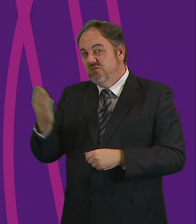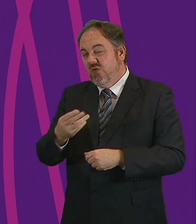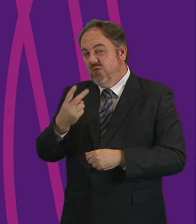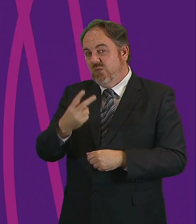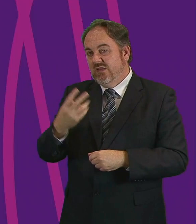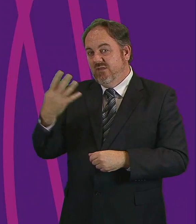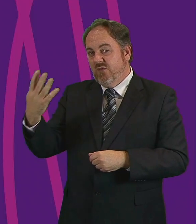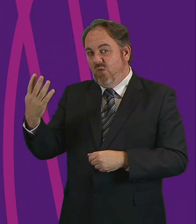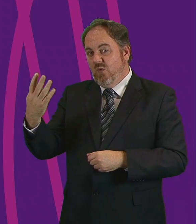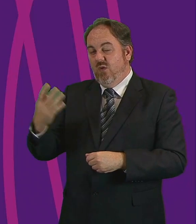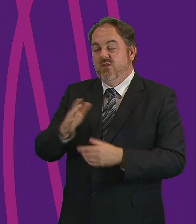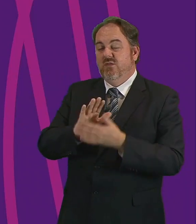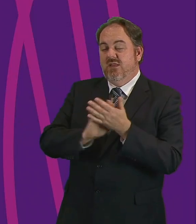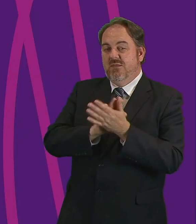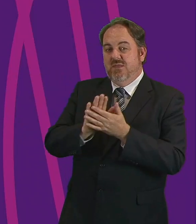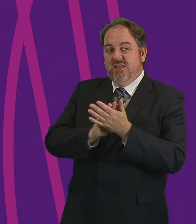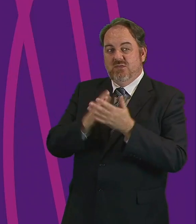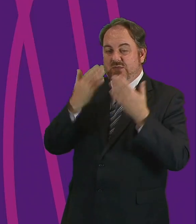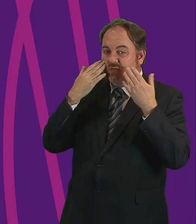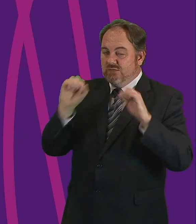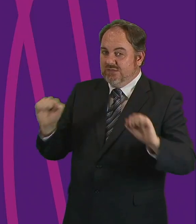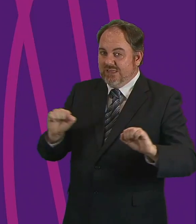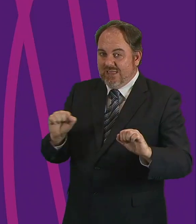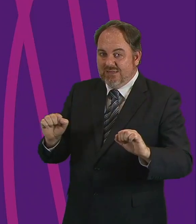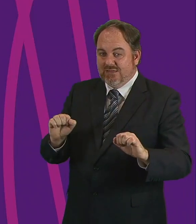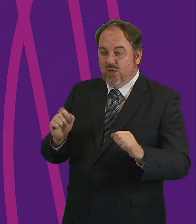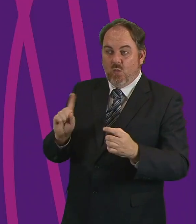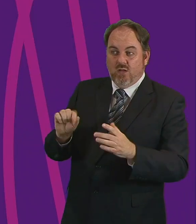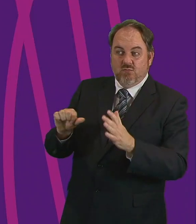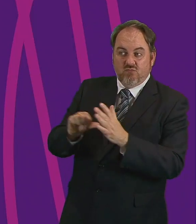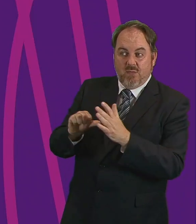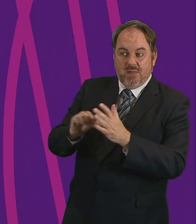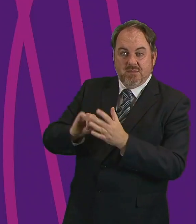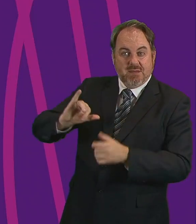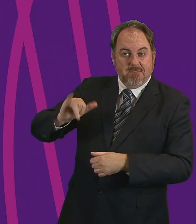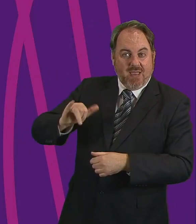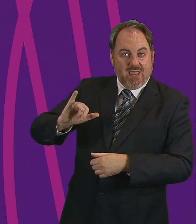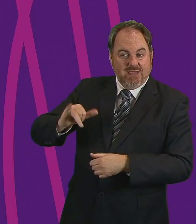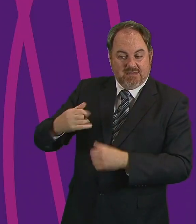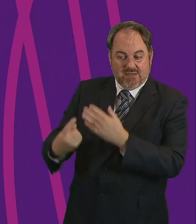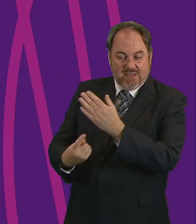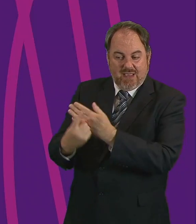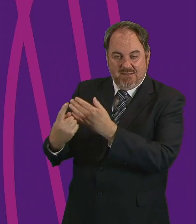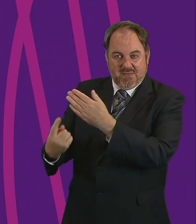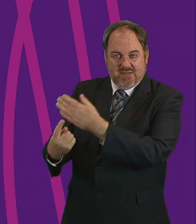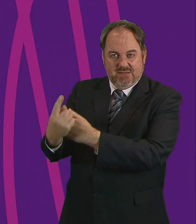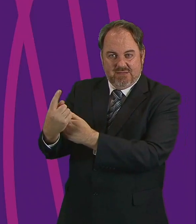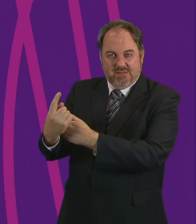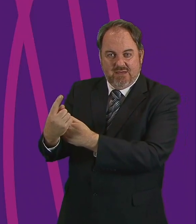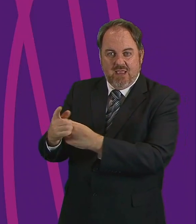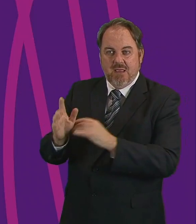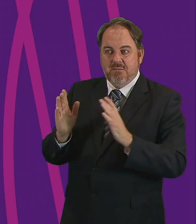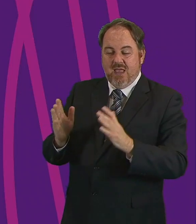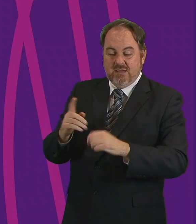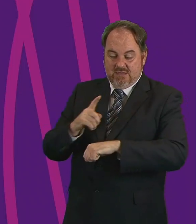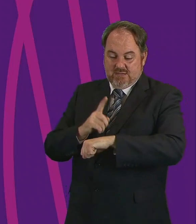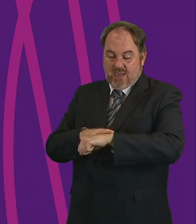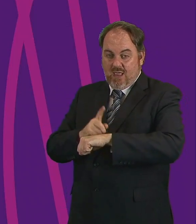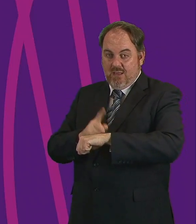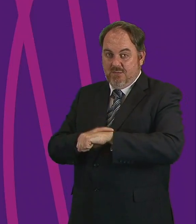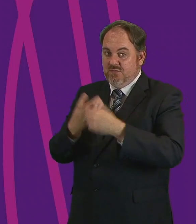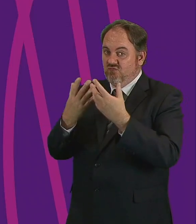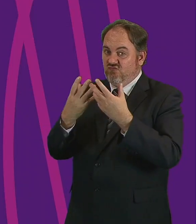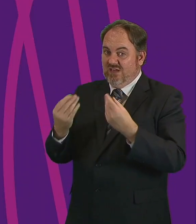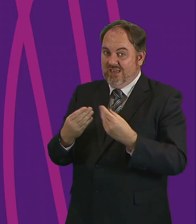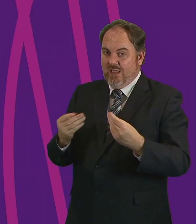full extent of the reality that faces us. But, Presiding Officer, time is not on our side. We cannot afford